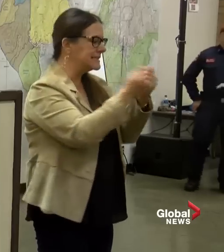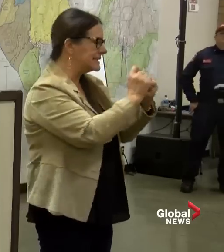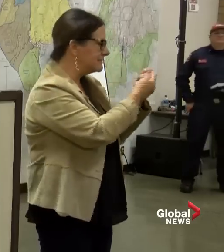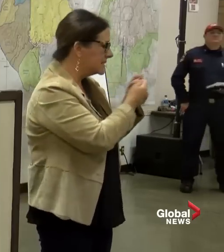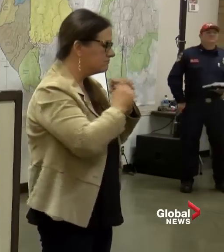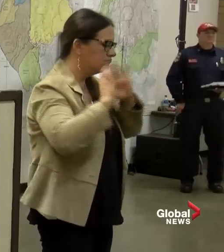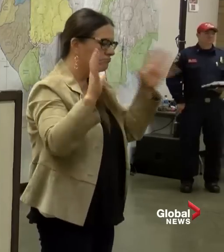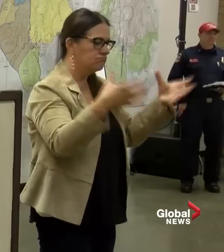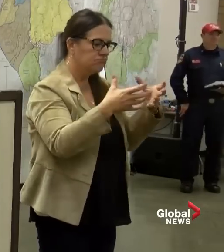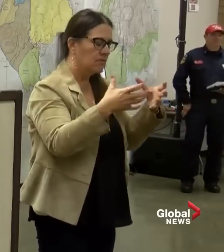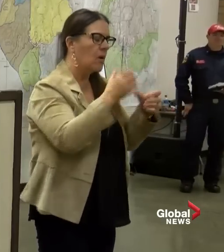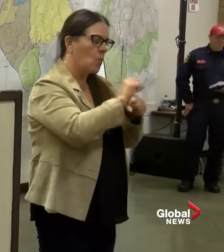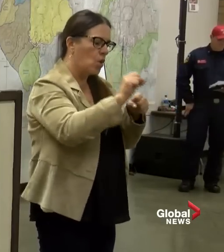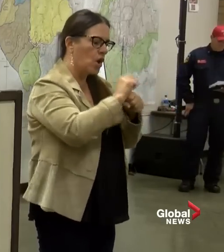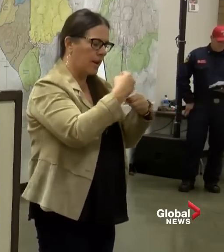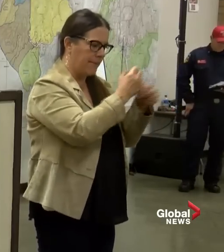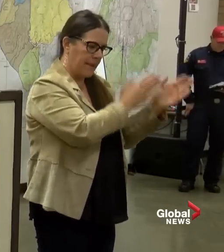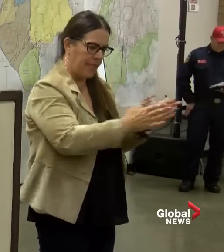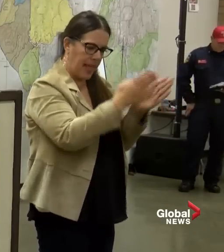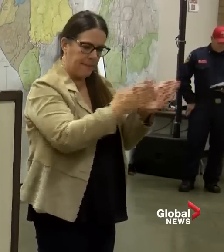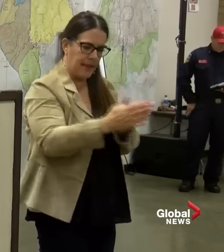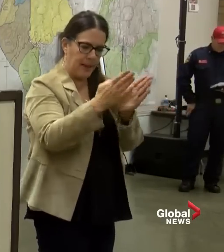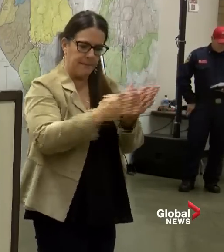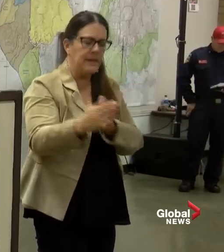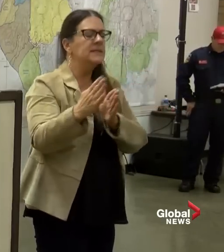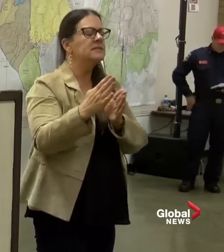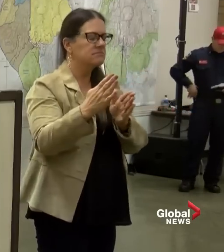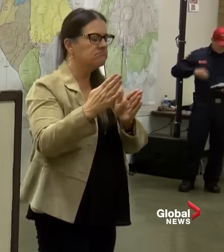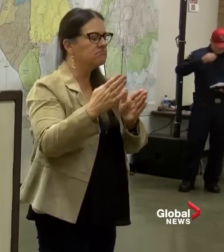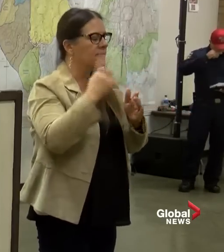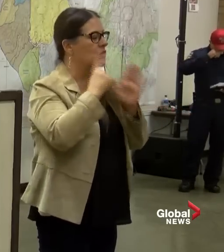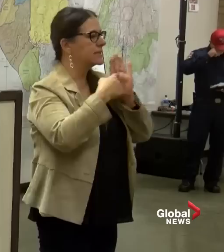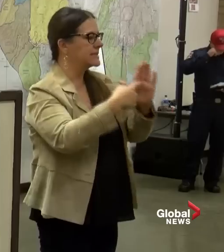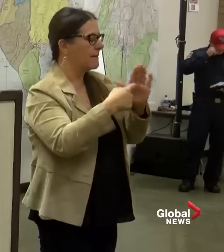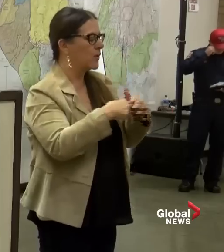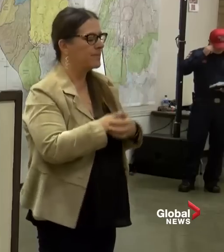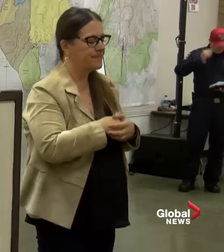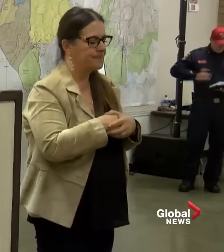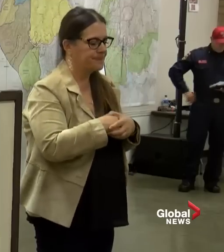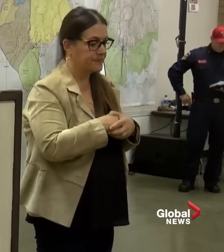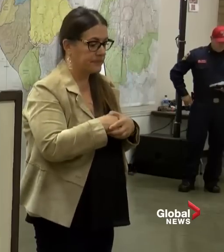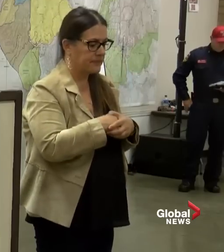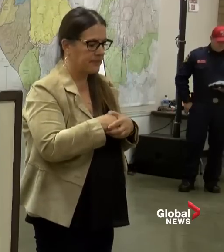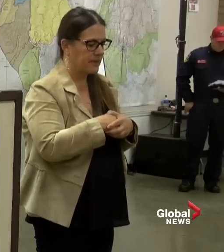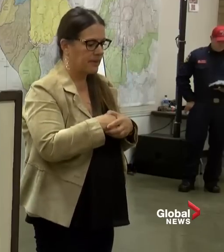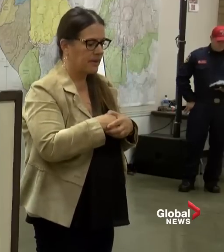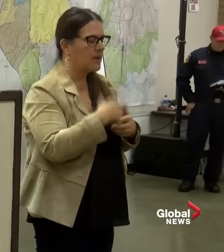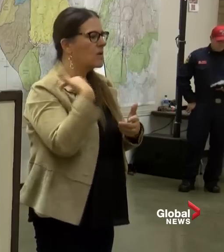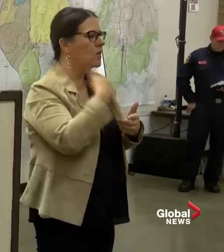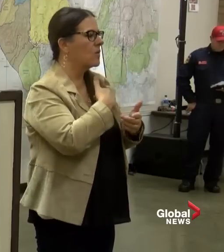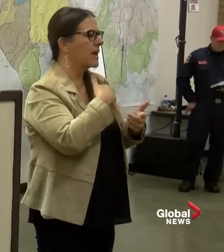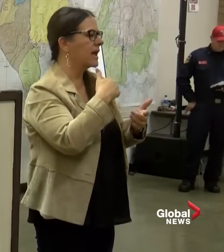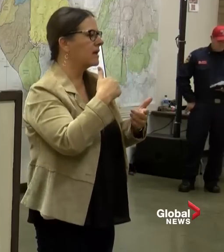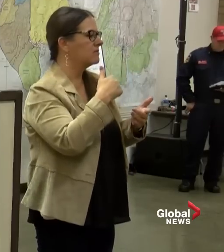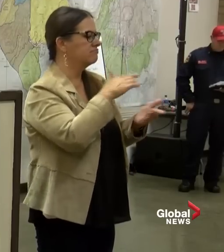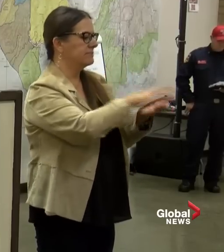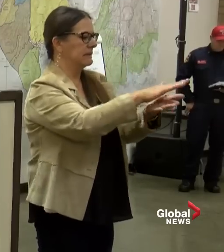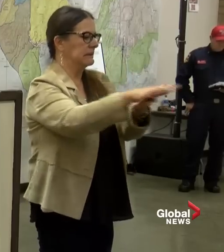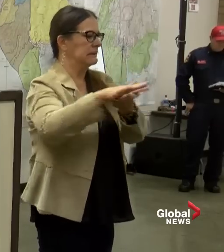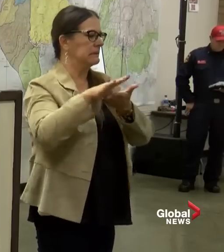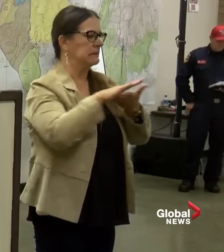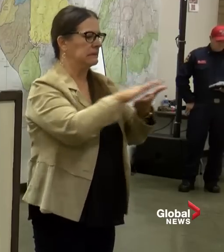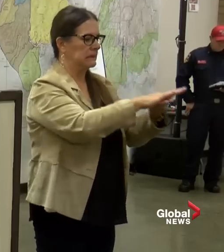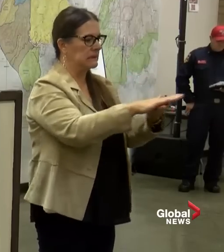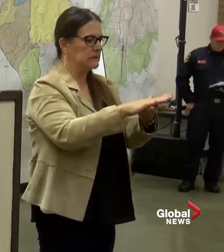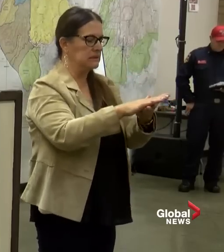are forming action plans on all aspects. For example, we are cleaning all the sites that can